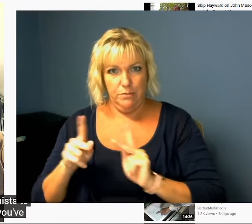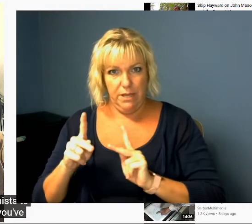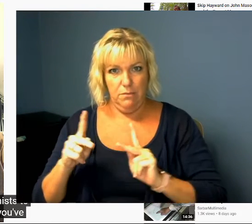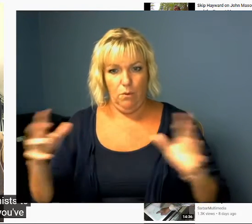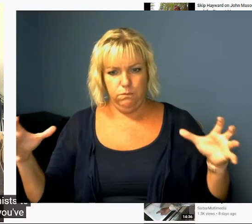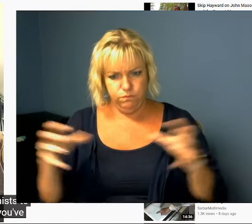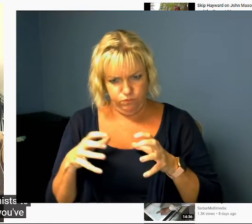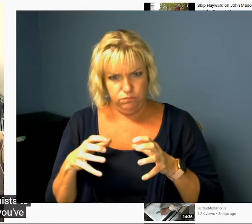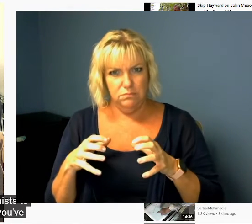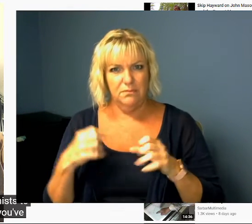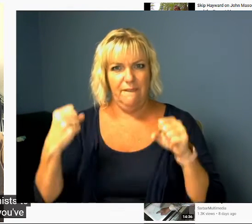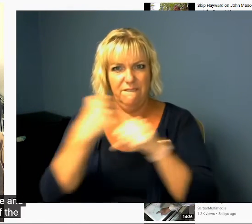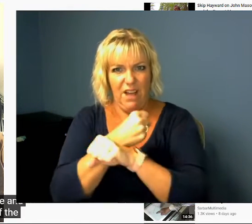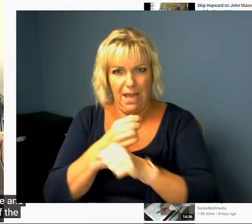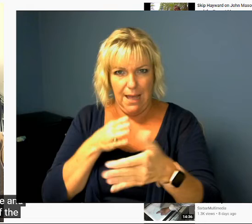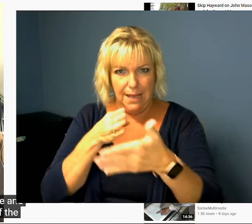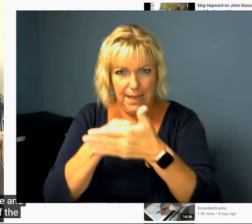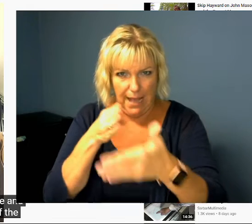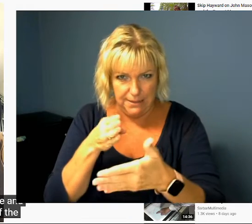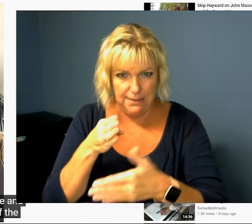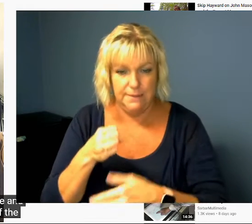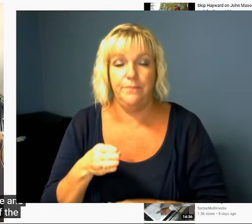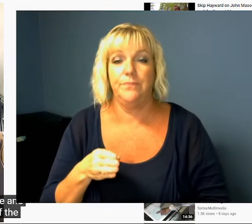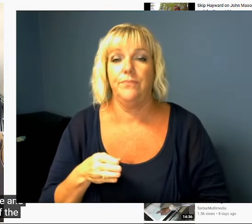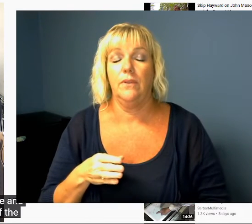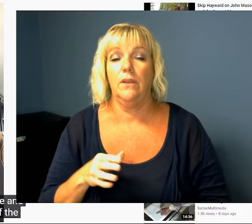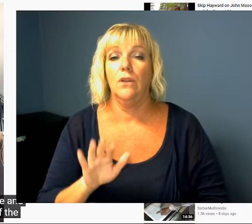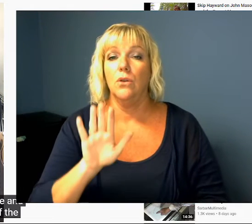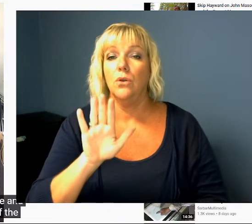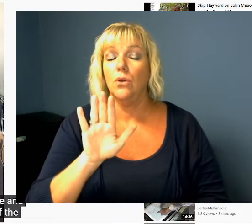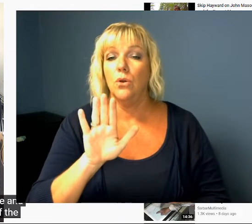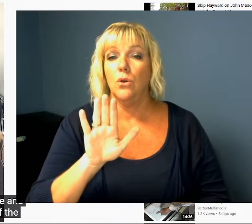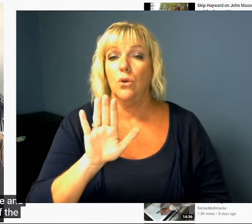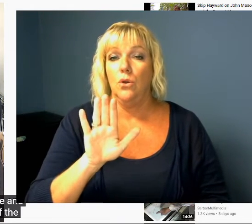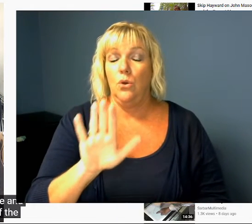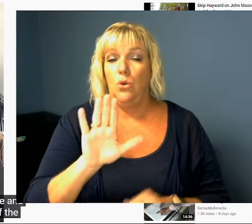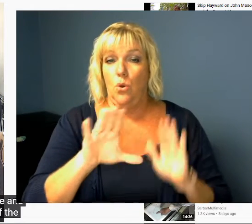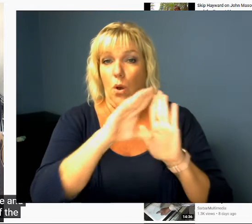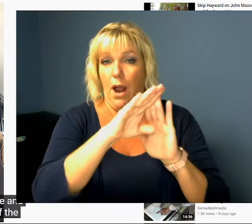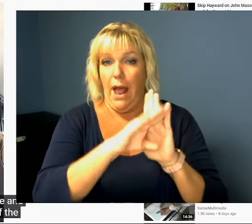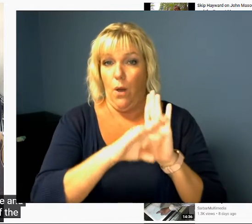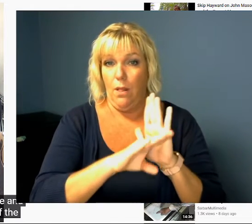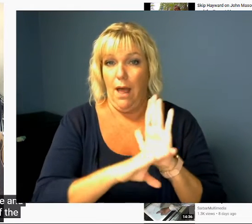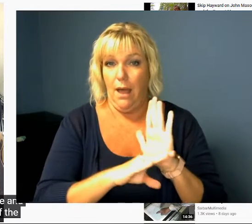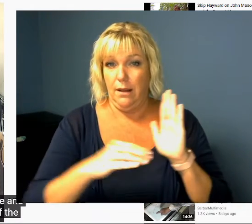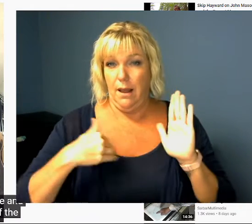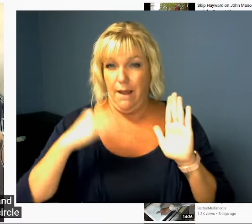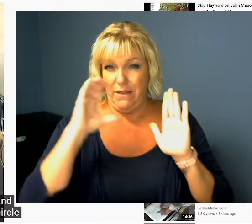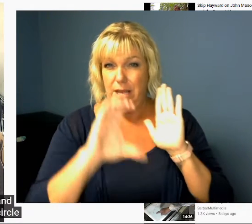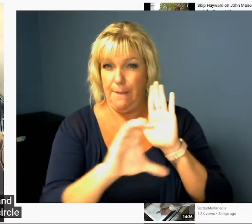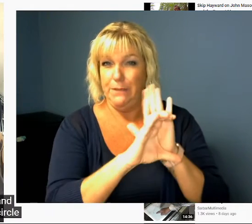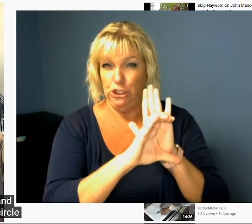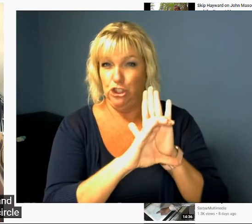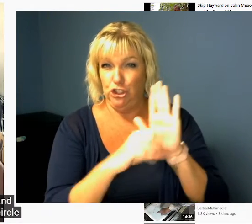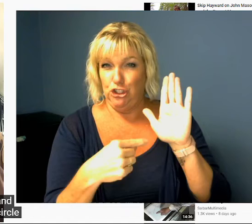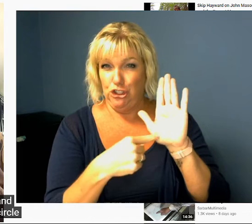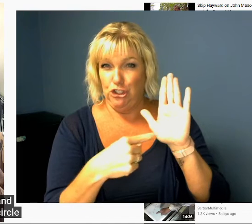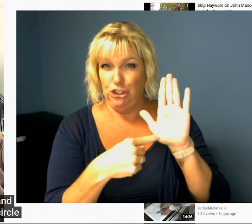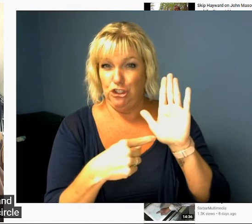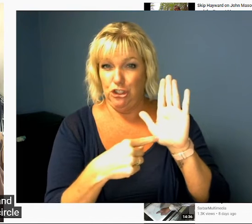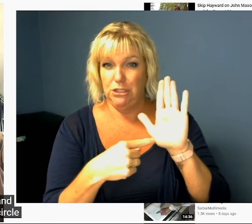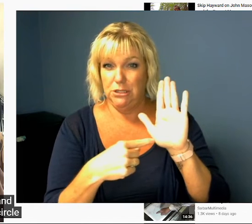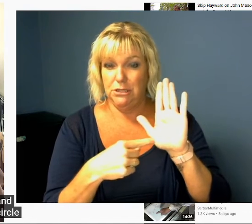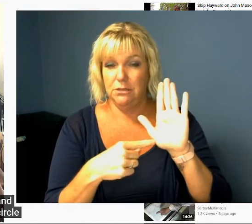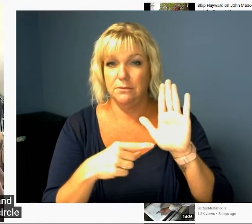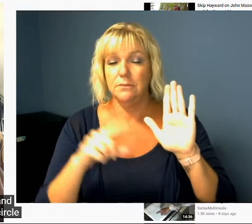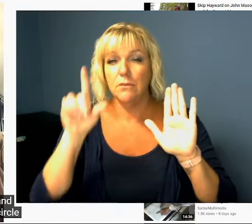Pequot. And so you've got an image on your outline here. I'm looking at it. It's at the bottom of the outline, this